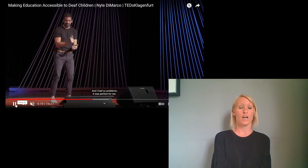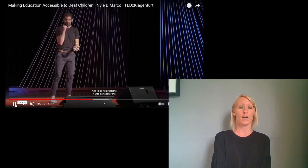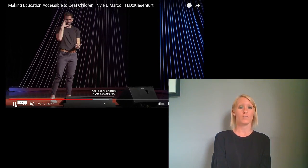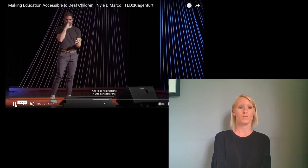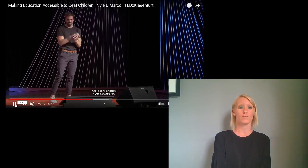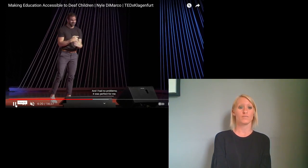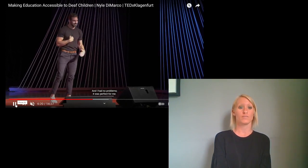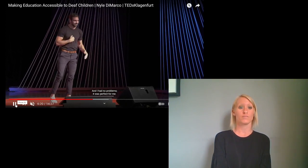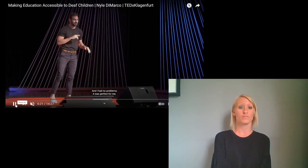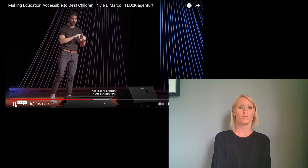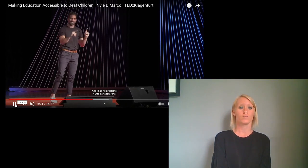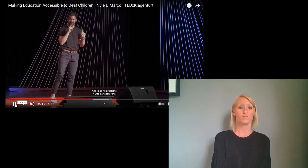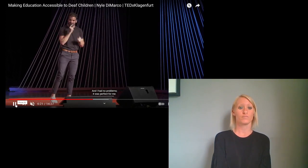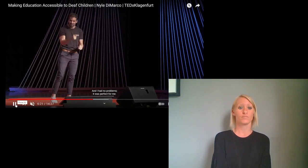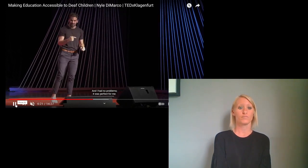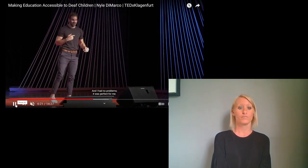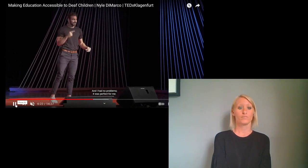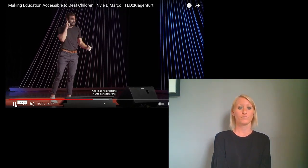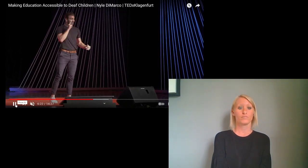learn a lot.